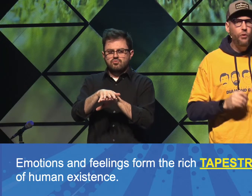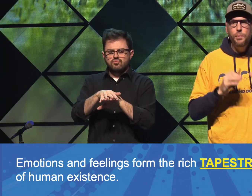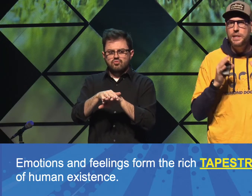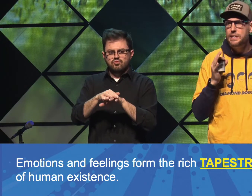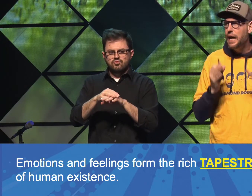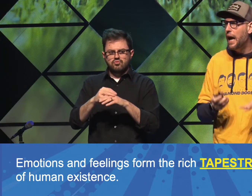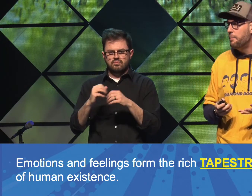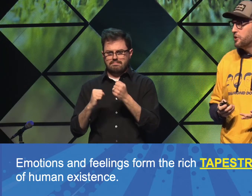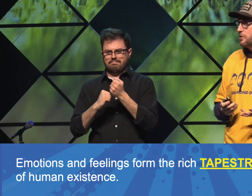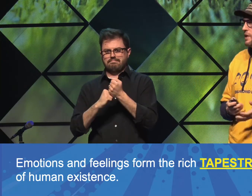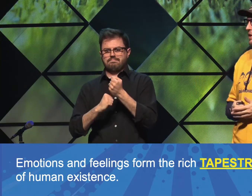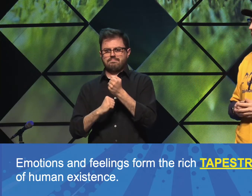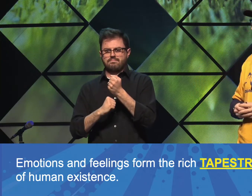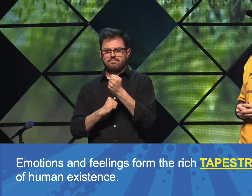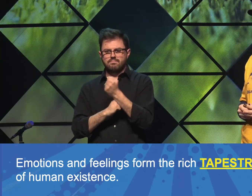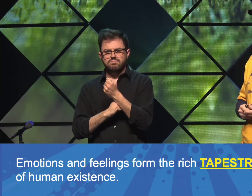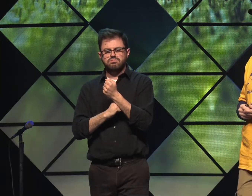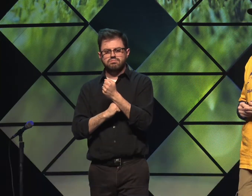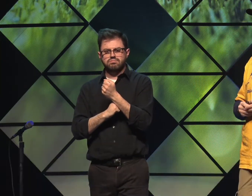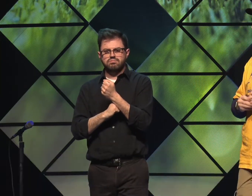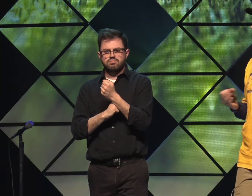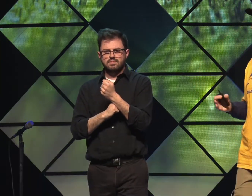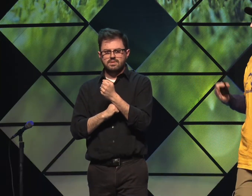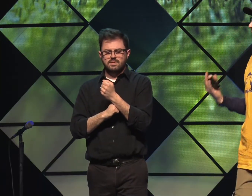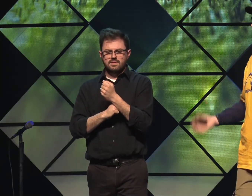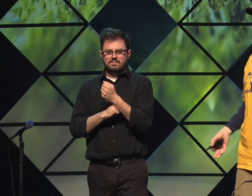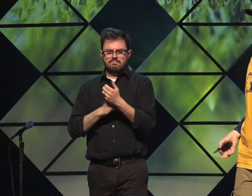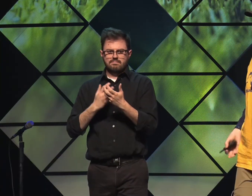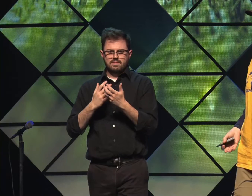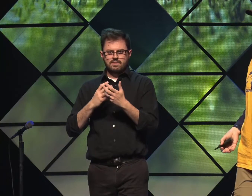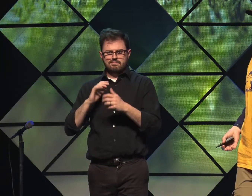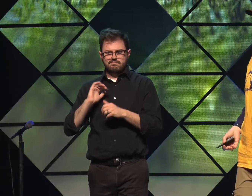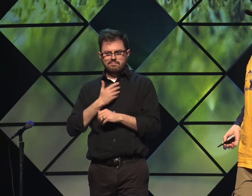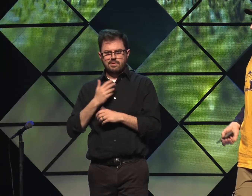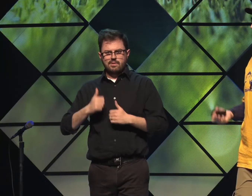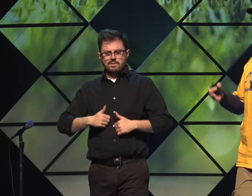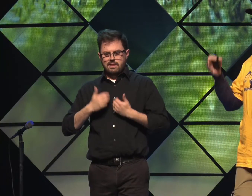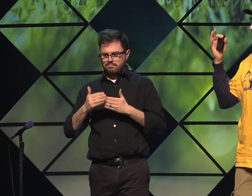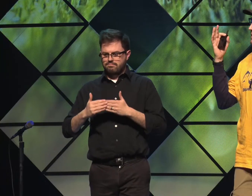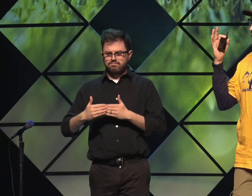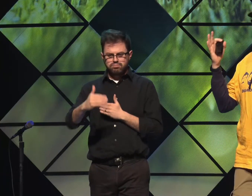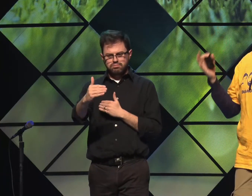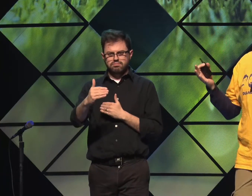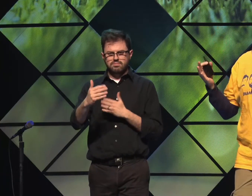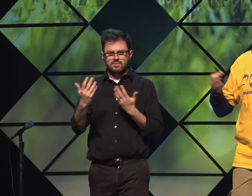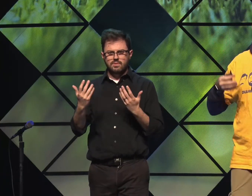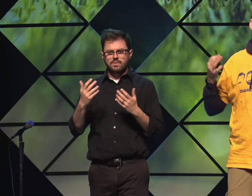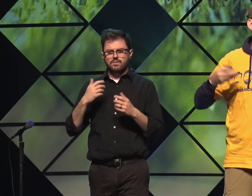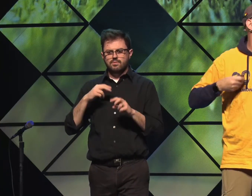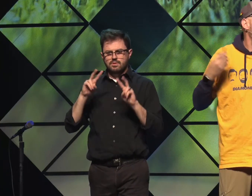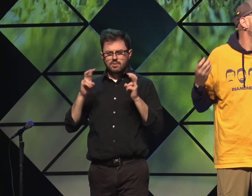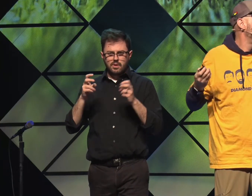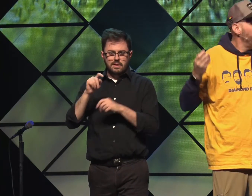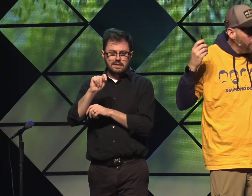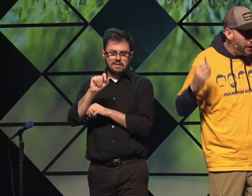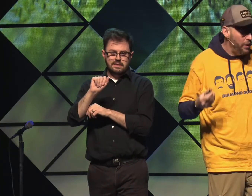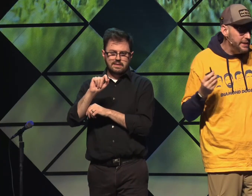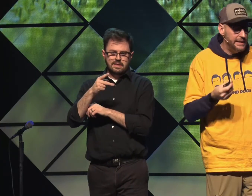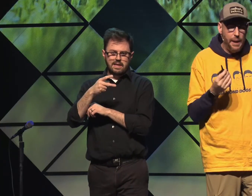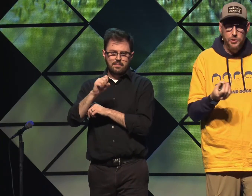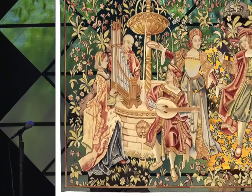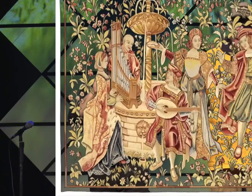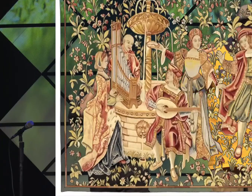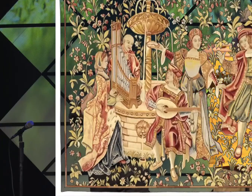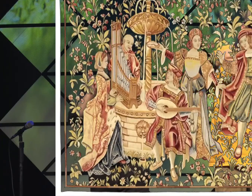They form this tapestry in our lives. Now, what is a tapestry? Some of you know this very well. Some of you don't. I was just like, okay, what